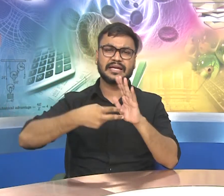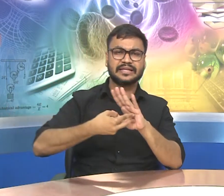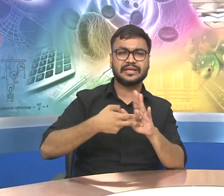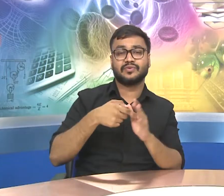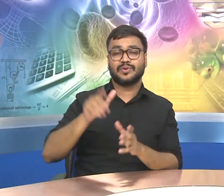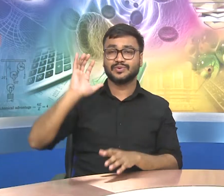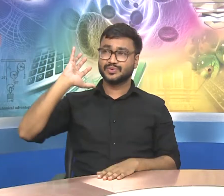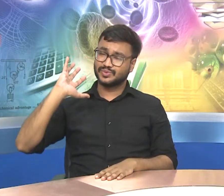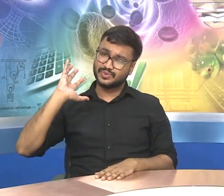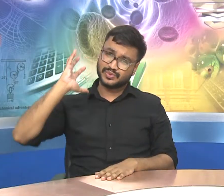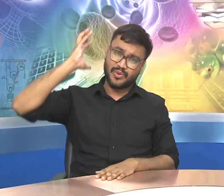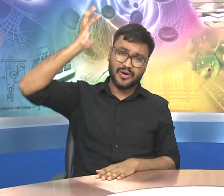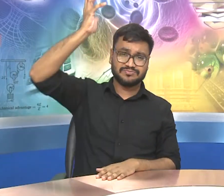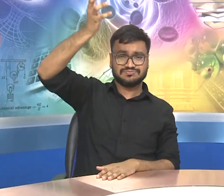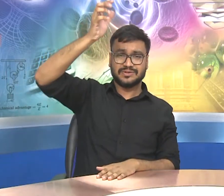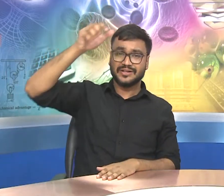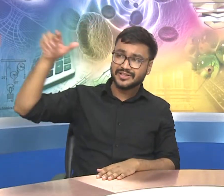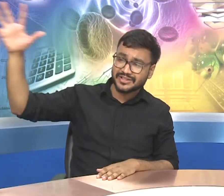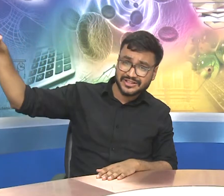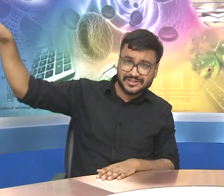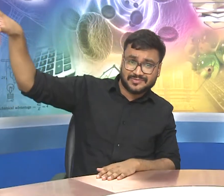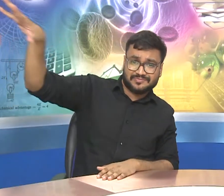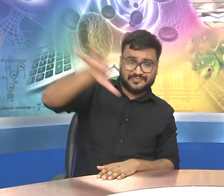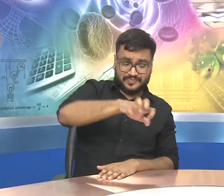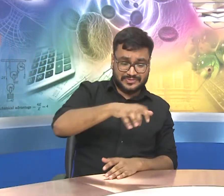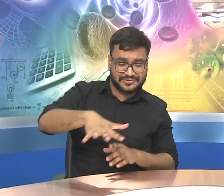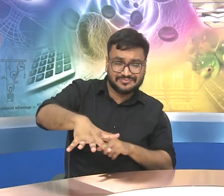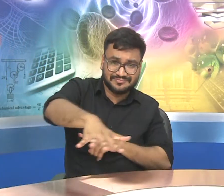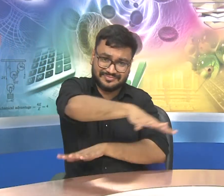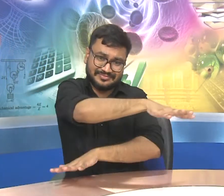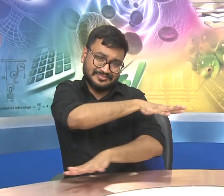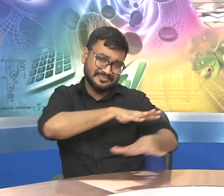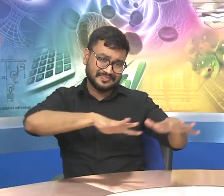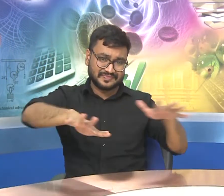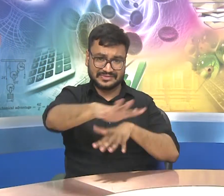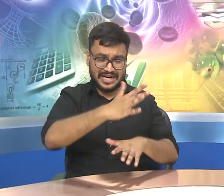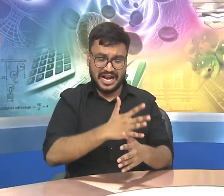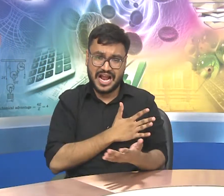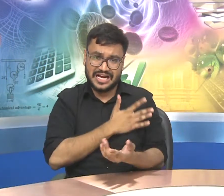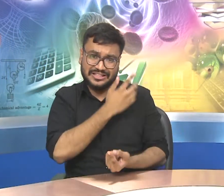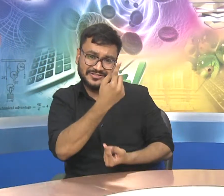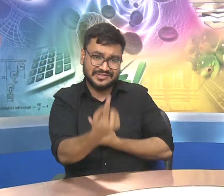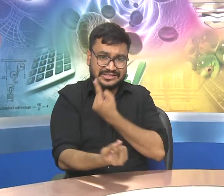In this trophic level, first comes autotrophs.